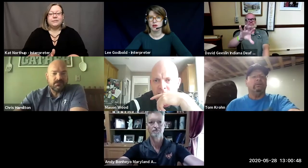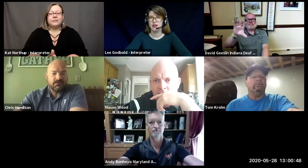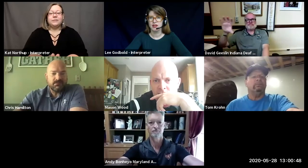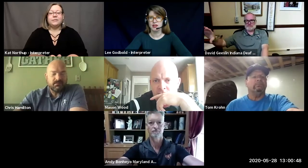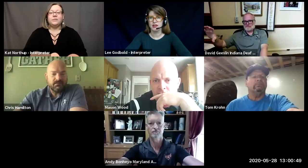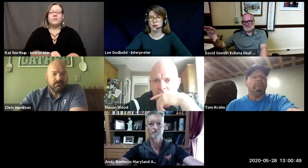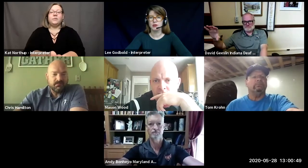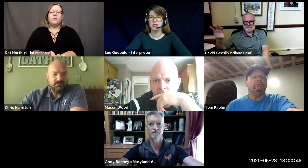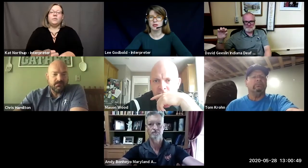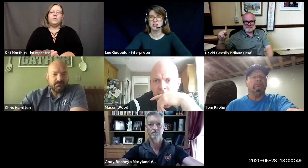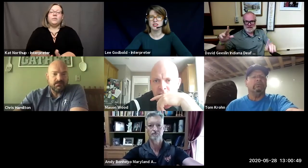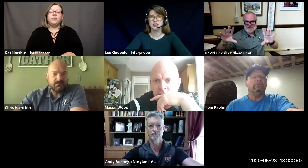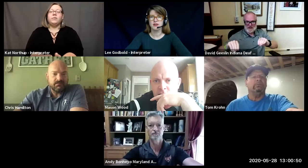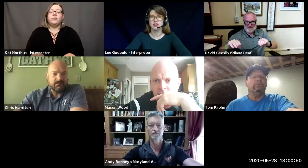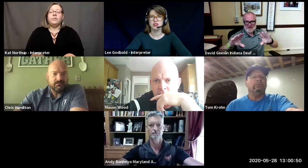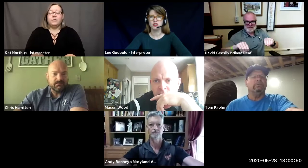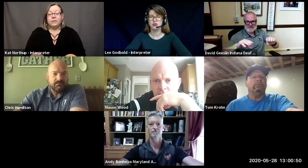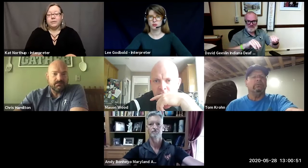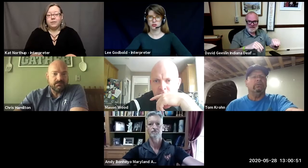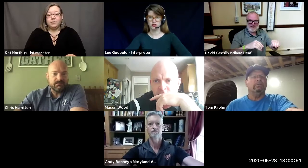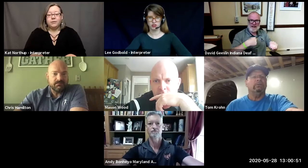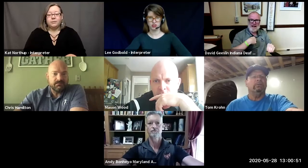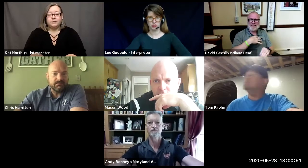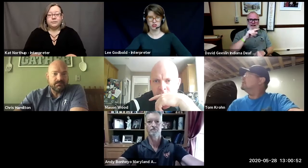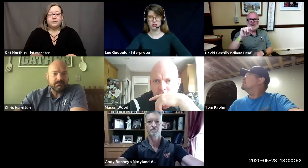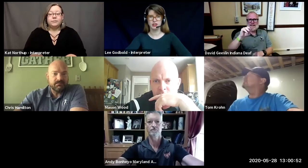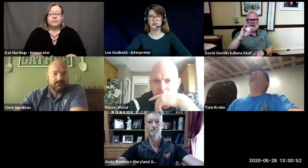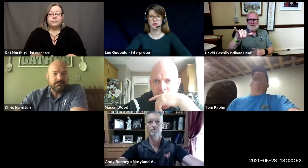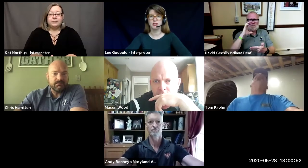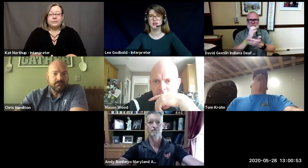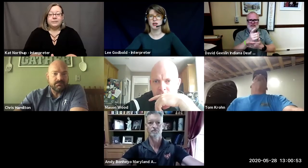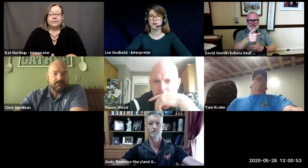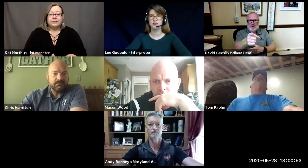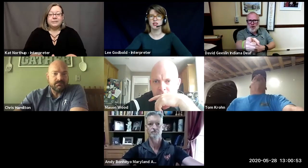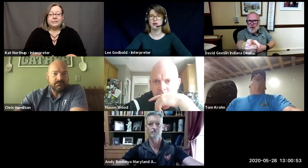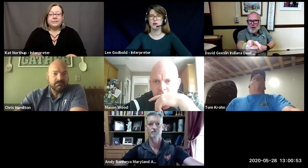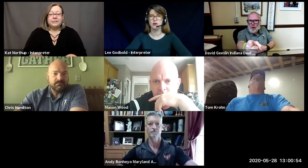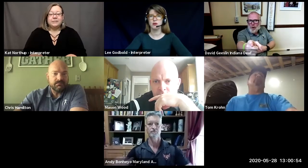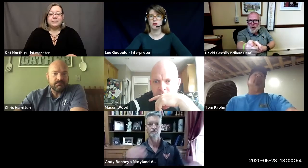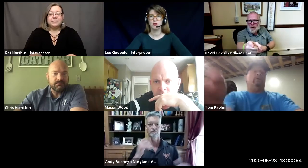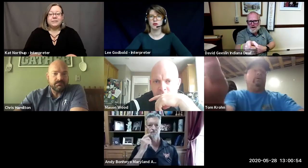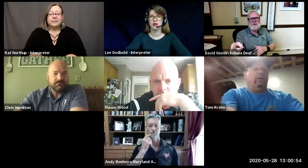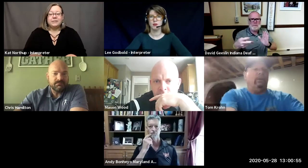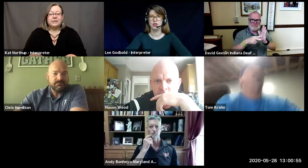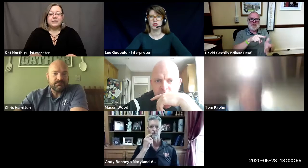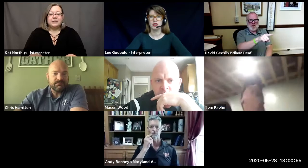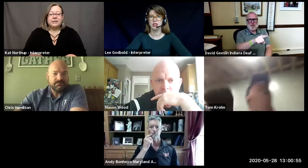And then that way it'll be much easier having just the 2 interpreters and presenter on screen. So please stop your video. I'm looking at